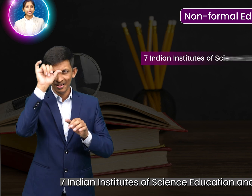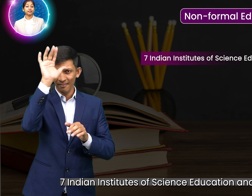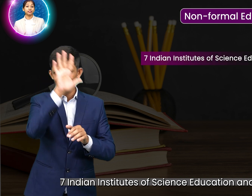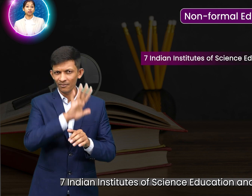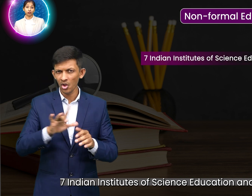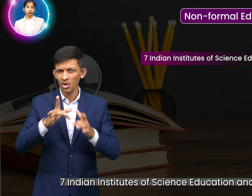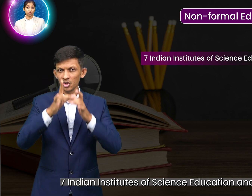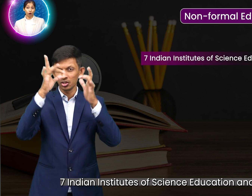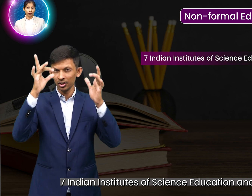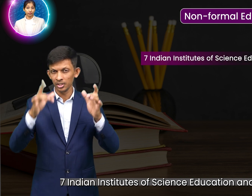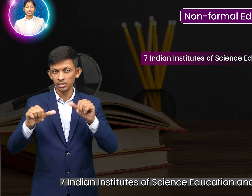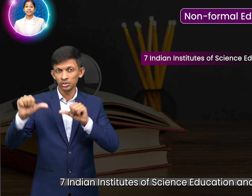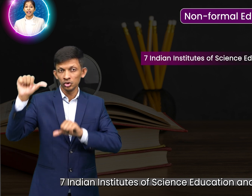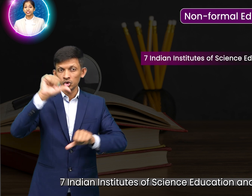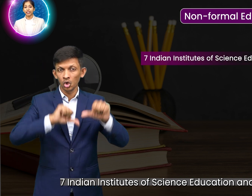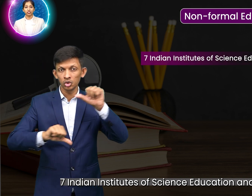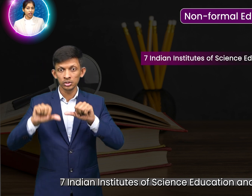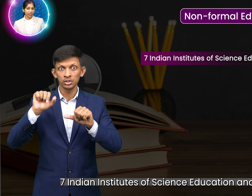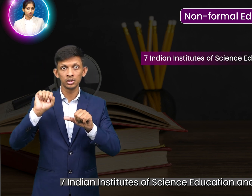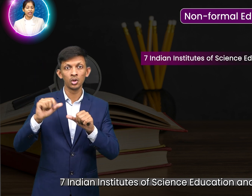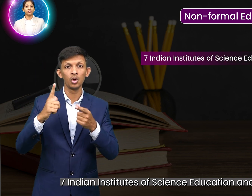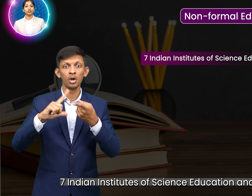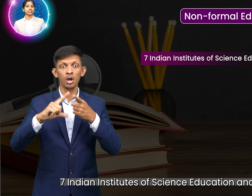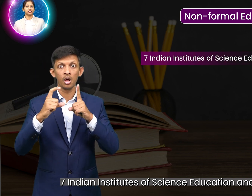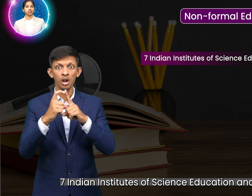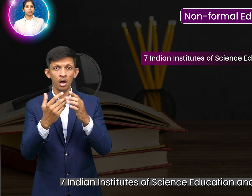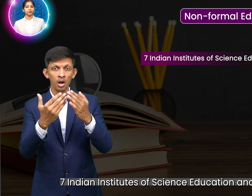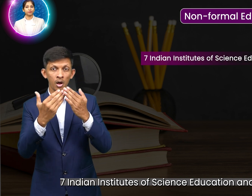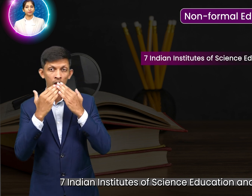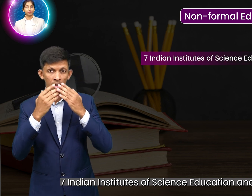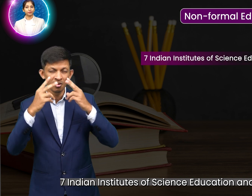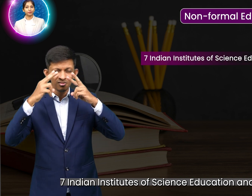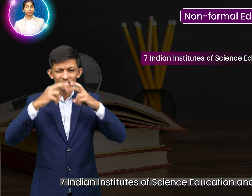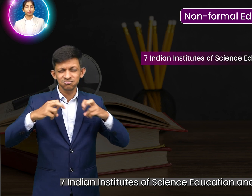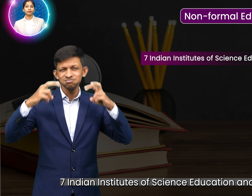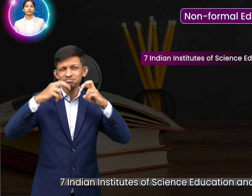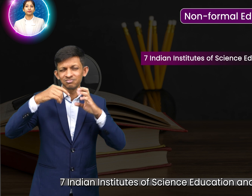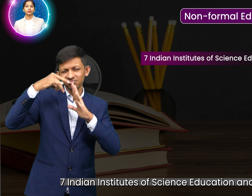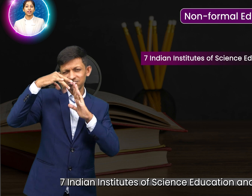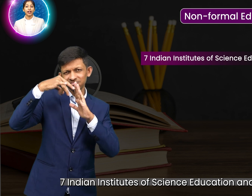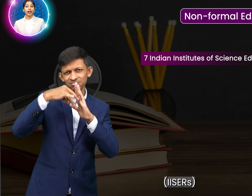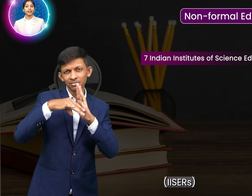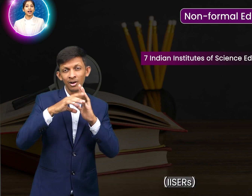7 Indian Institutes of Science Education and Research